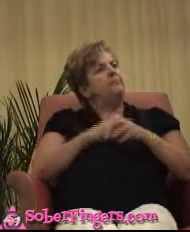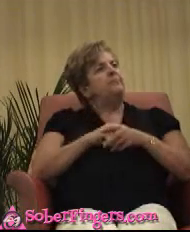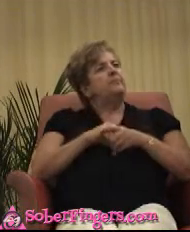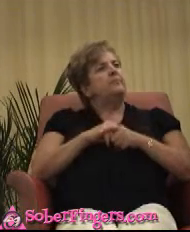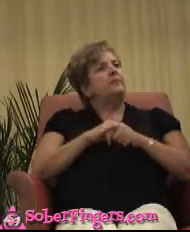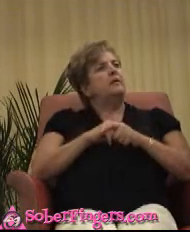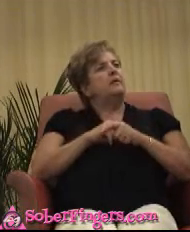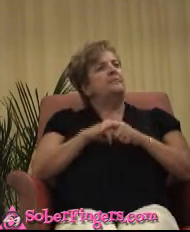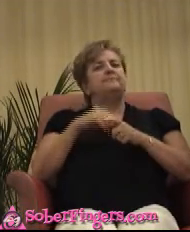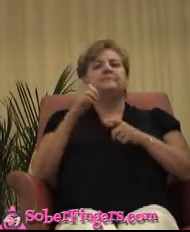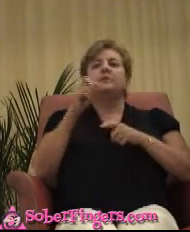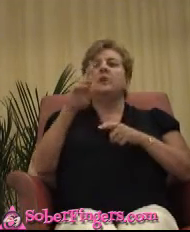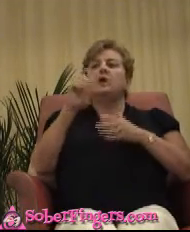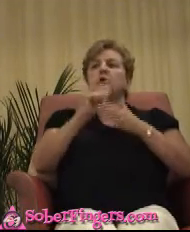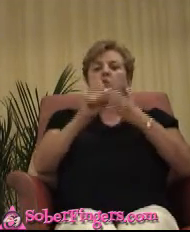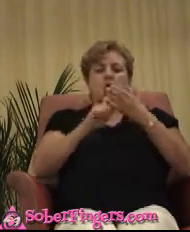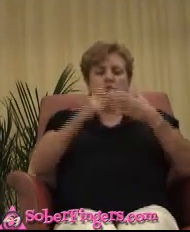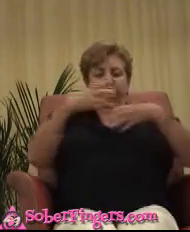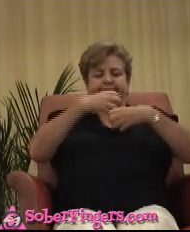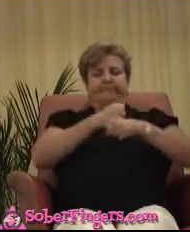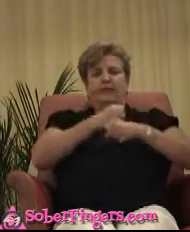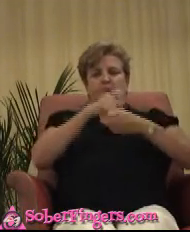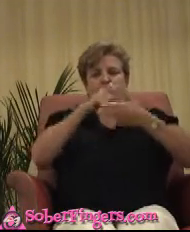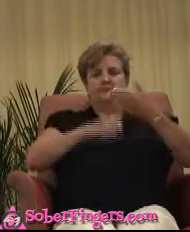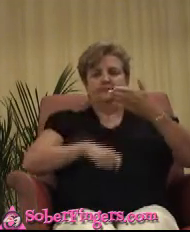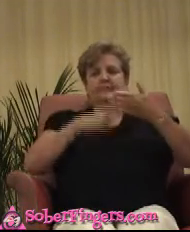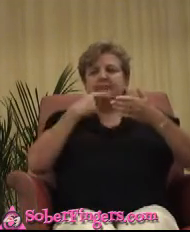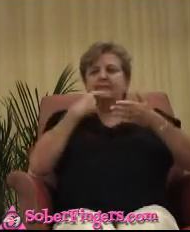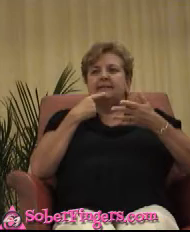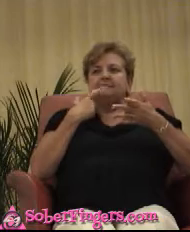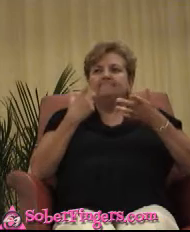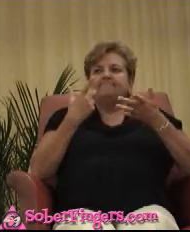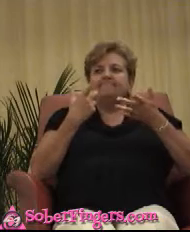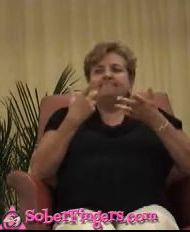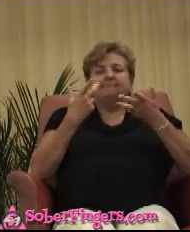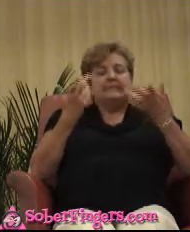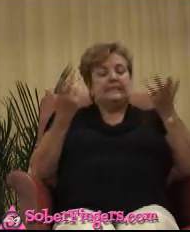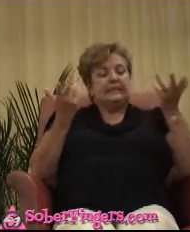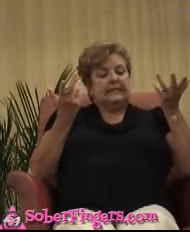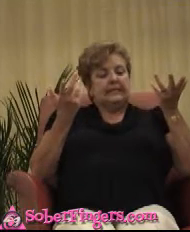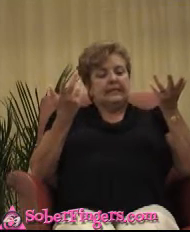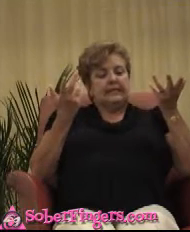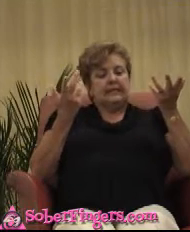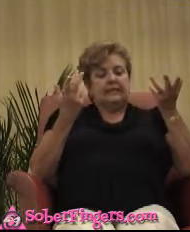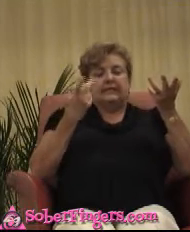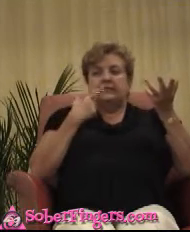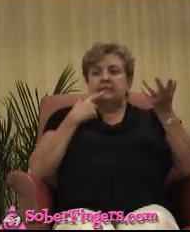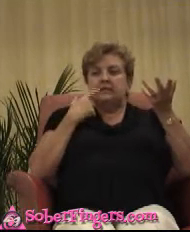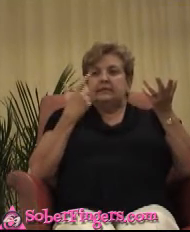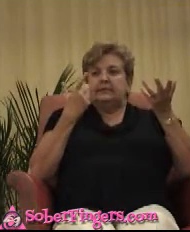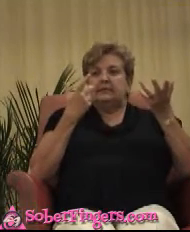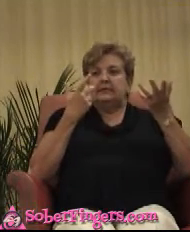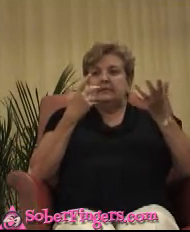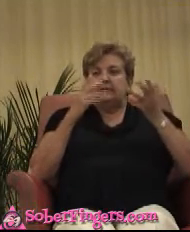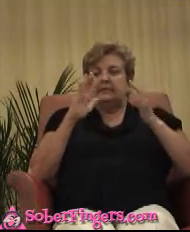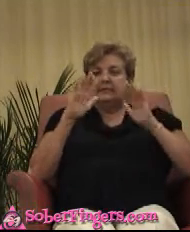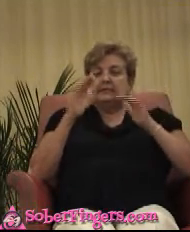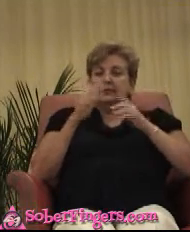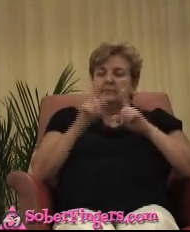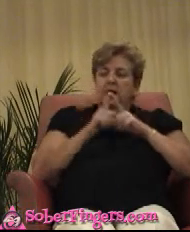Said, given the history and background of this man, it's unlikely to believe he would ever be a productive member of society. All right, that was a shocker. I looked at that and I